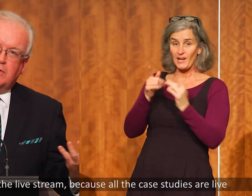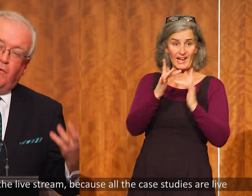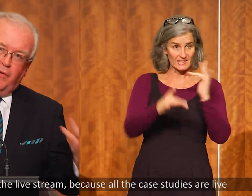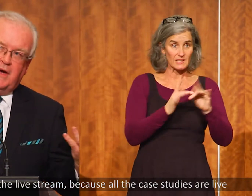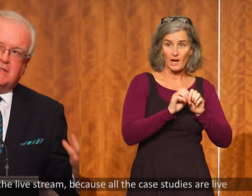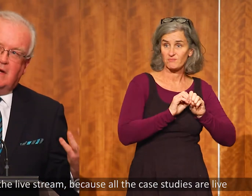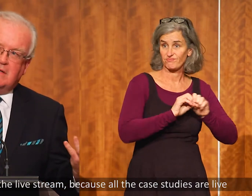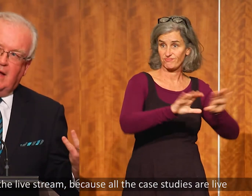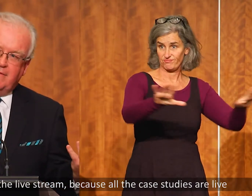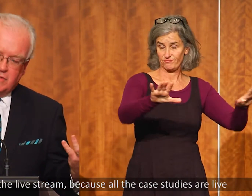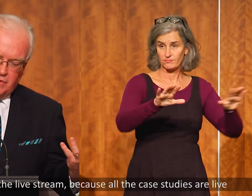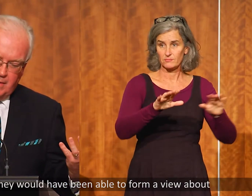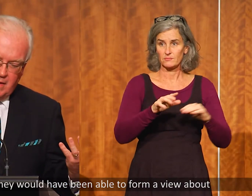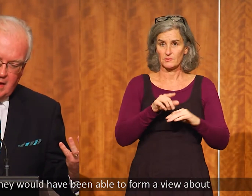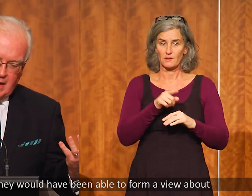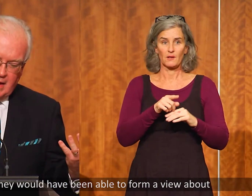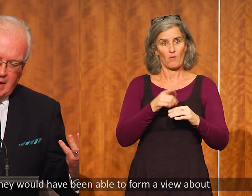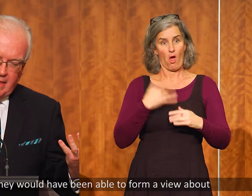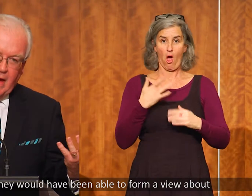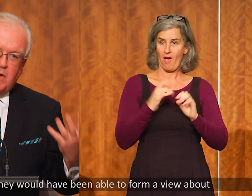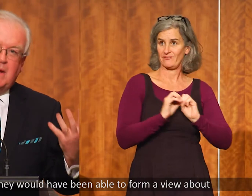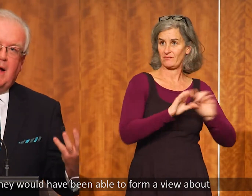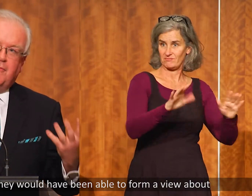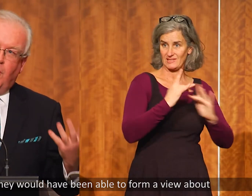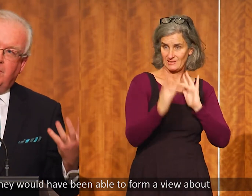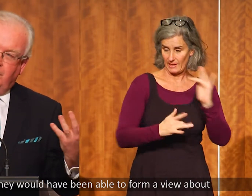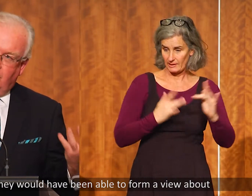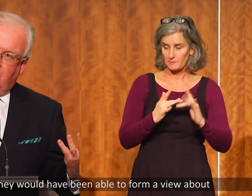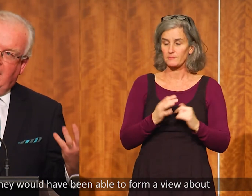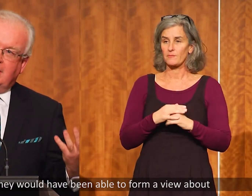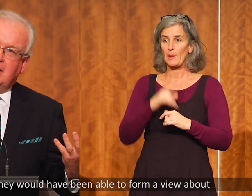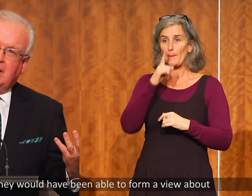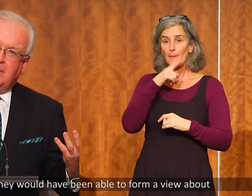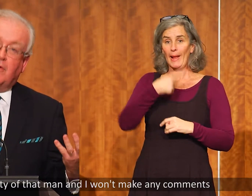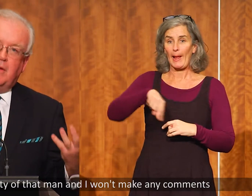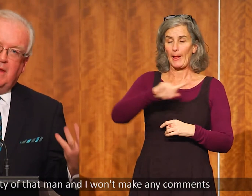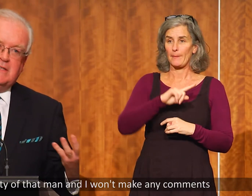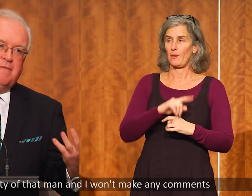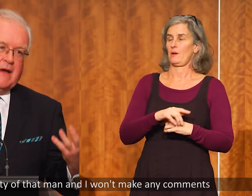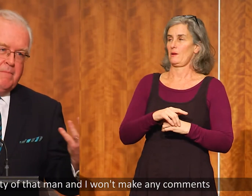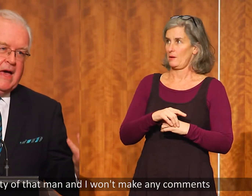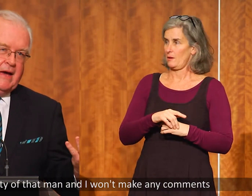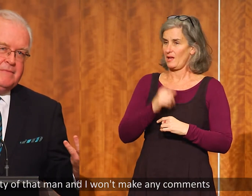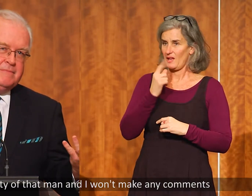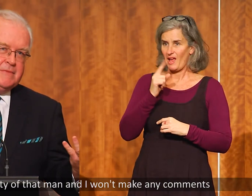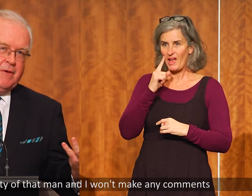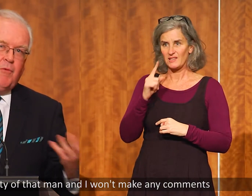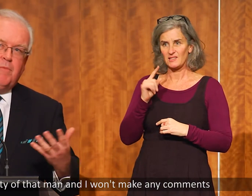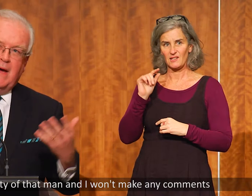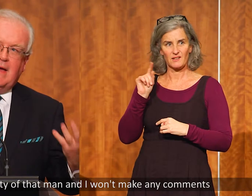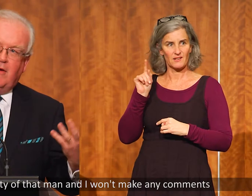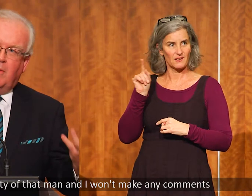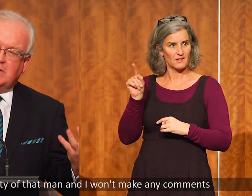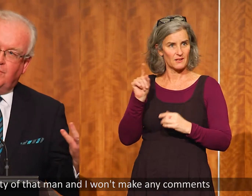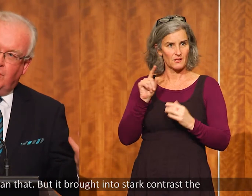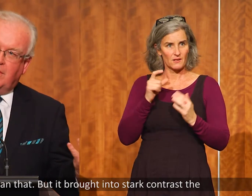stream, because all the case studies are live stream, they would have been able to form a view about the credibility of that man. Now, I